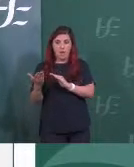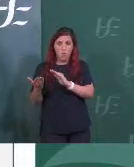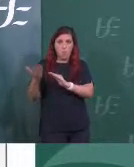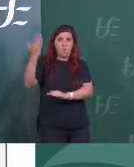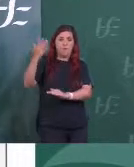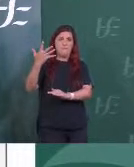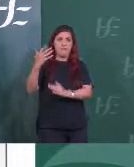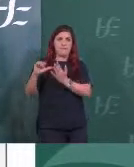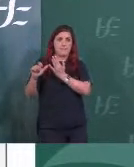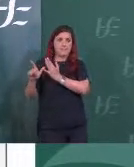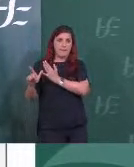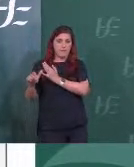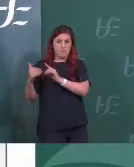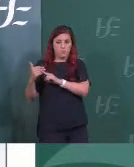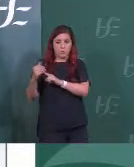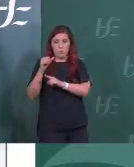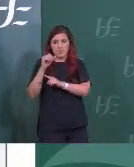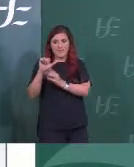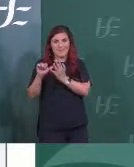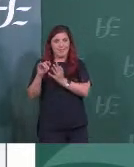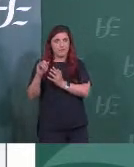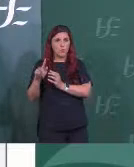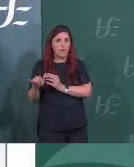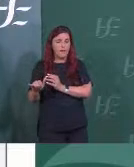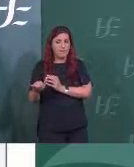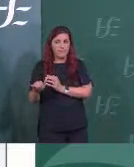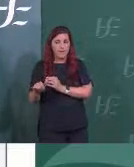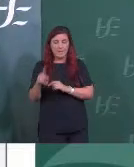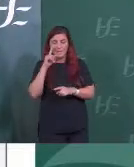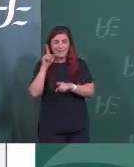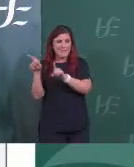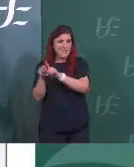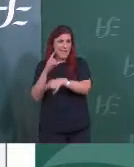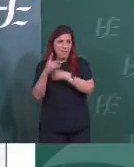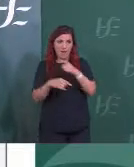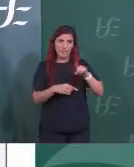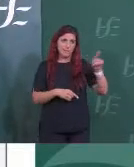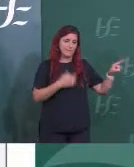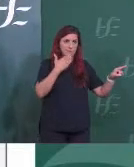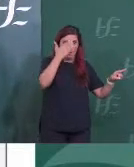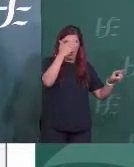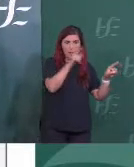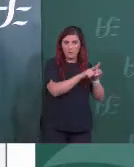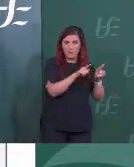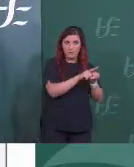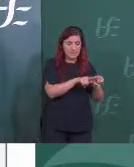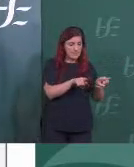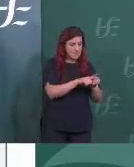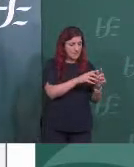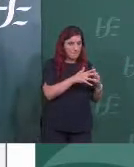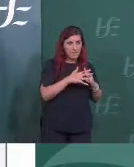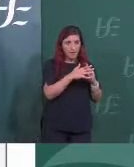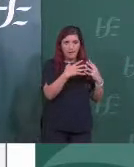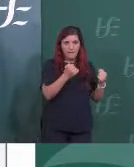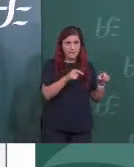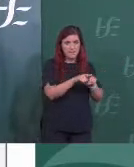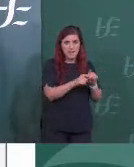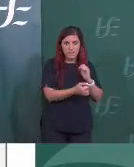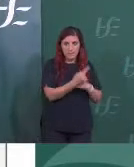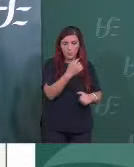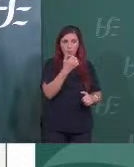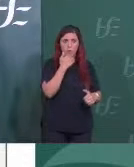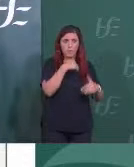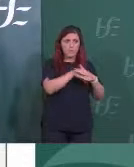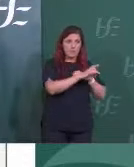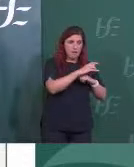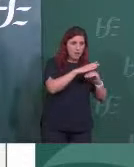the 26th of July. And we're seeing that replicated in the US. Hospitalizations, deaths rising, deaths